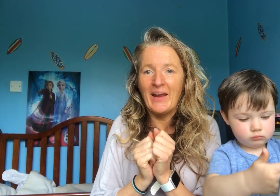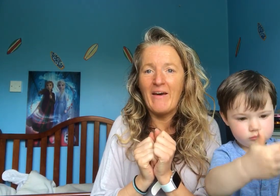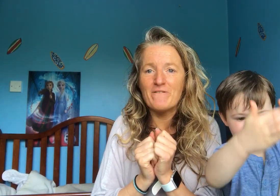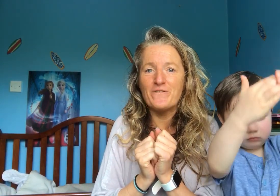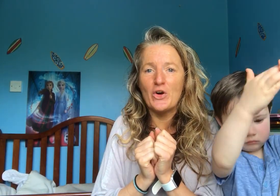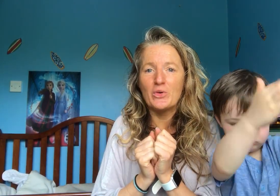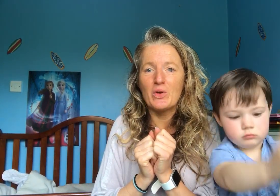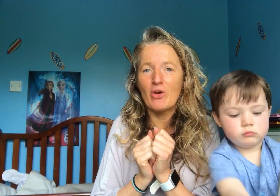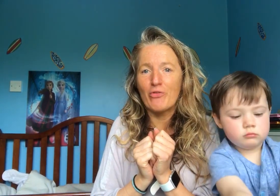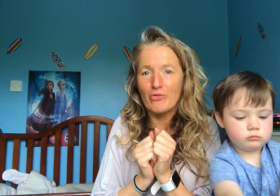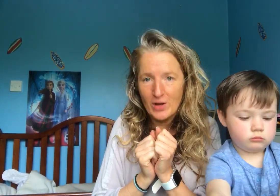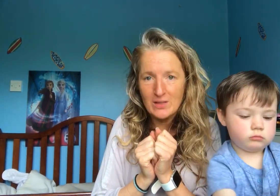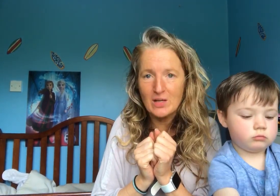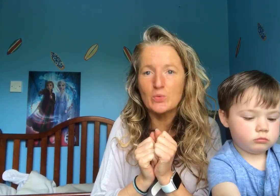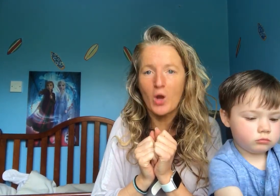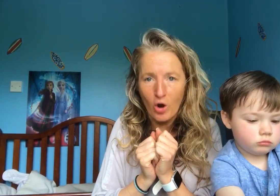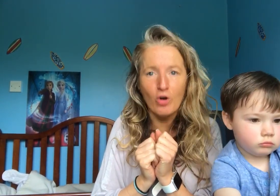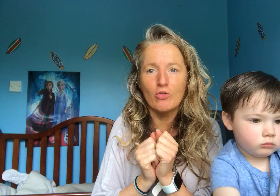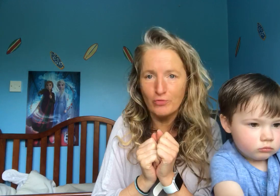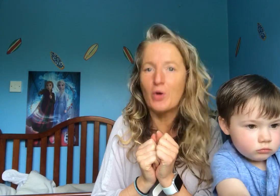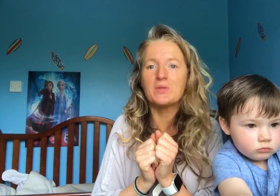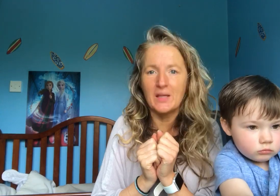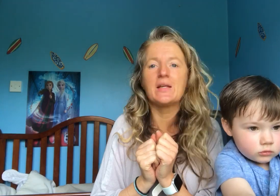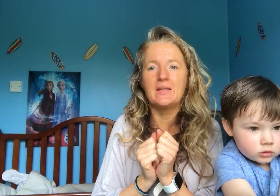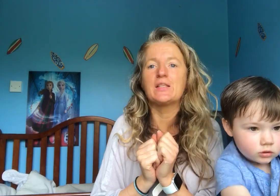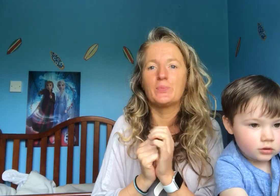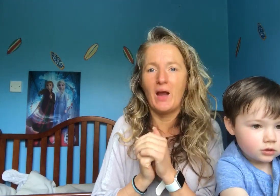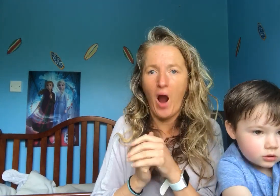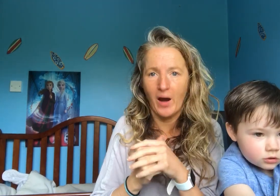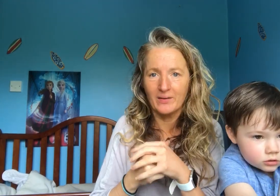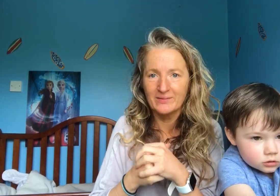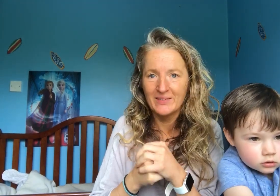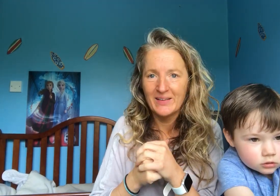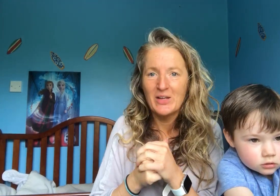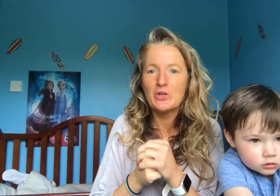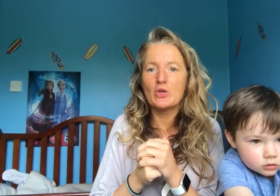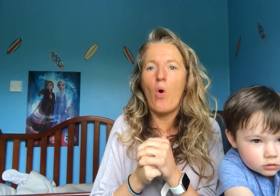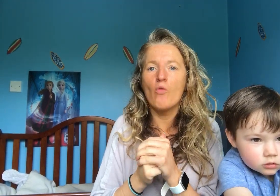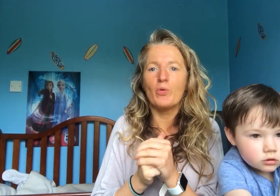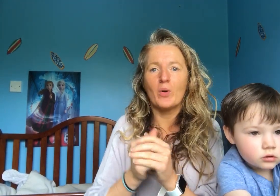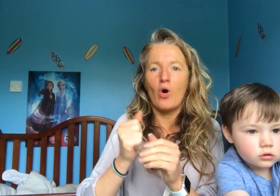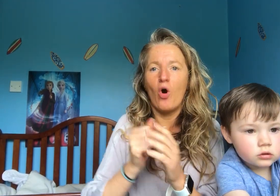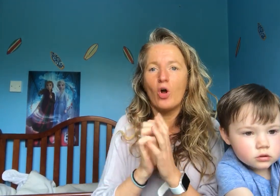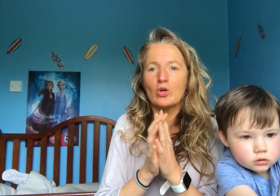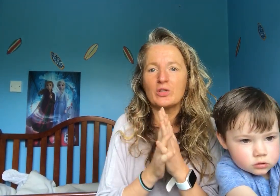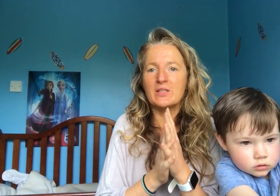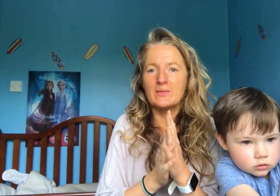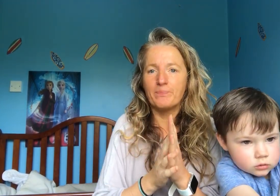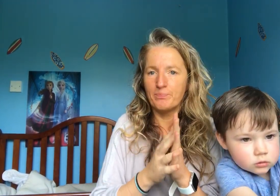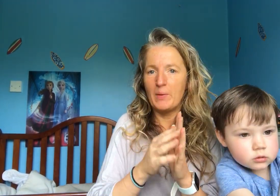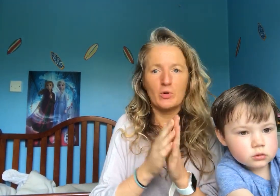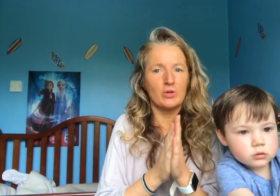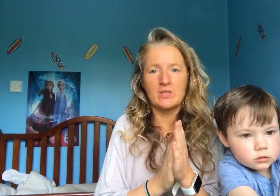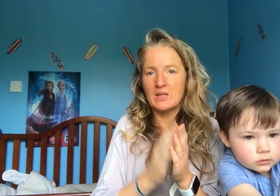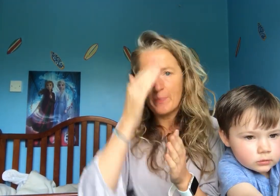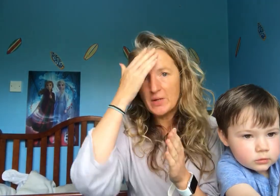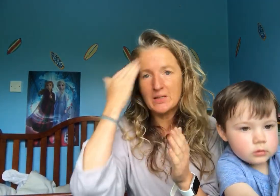have fun with our friends. Are we all looking forward to that? Yes, we are. So hopefully people are going to stop getting